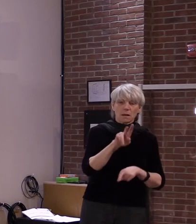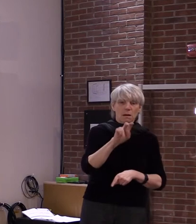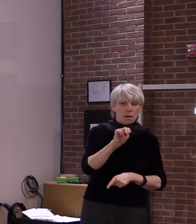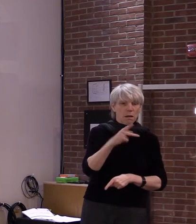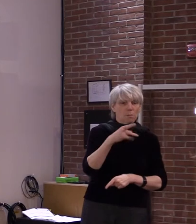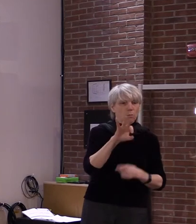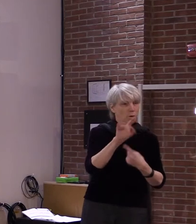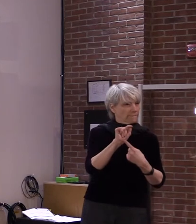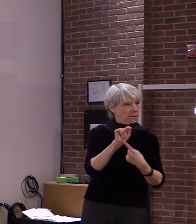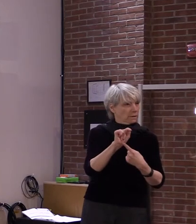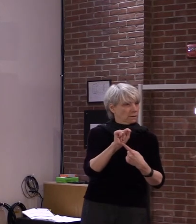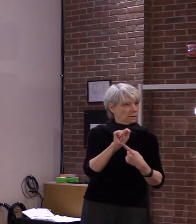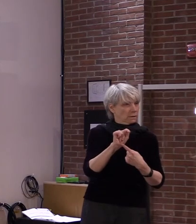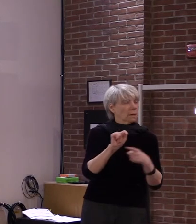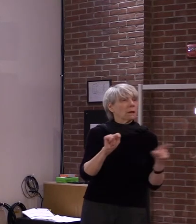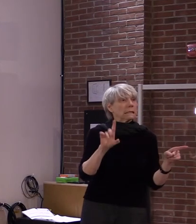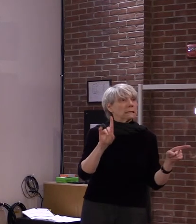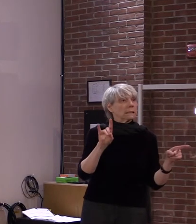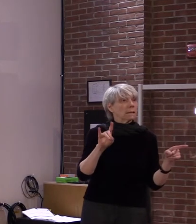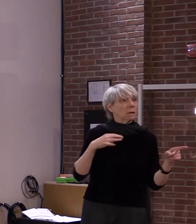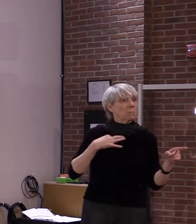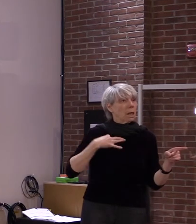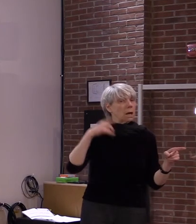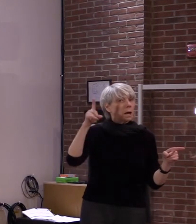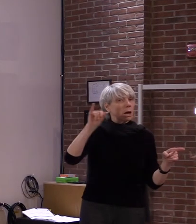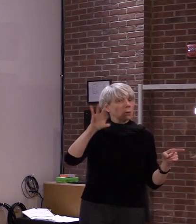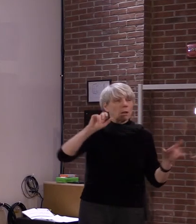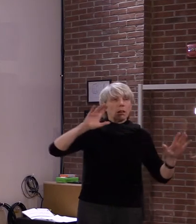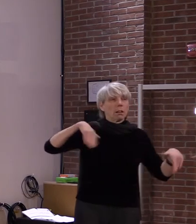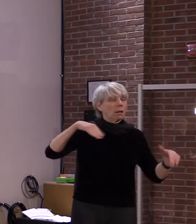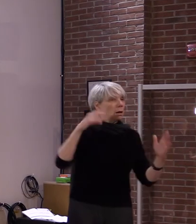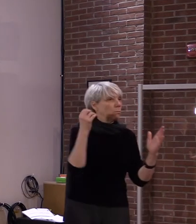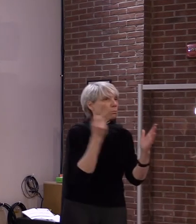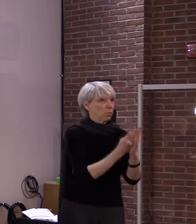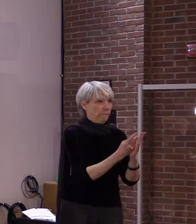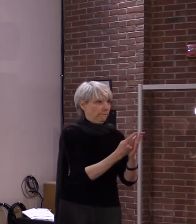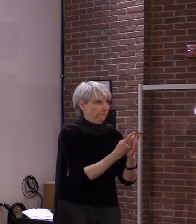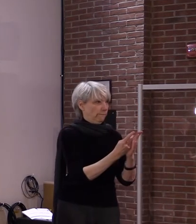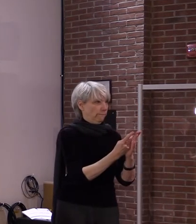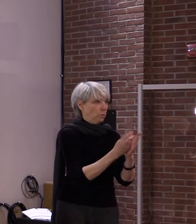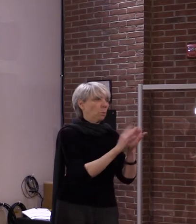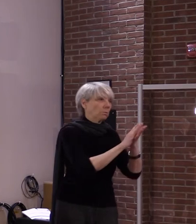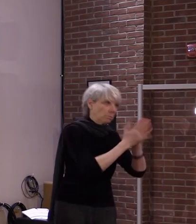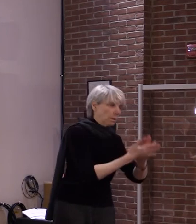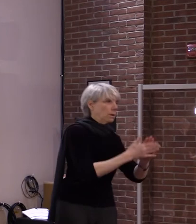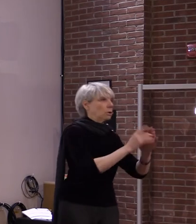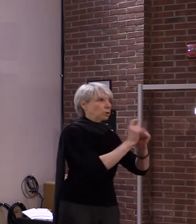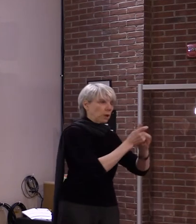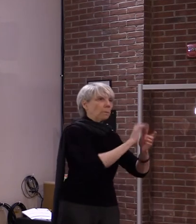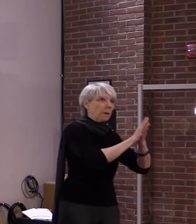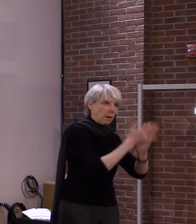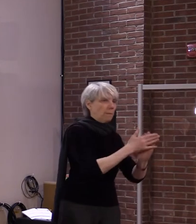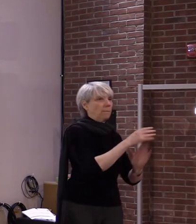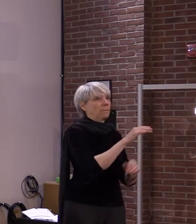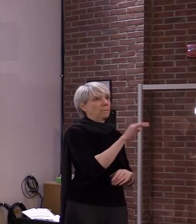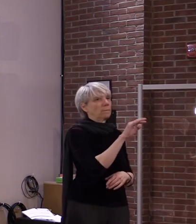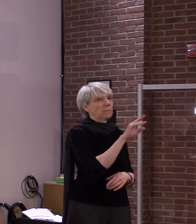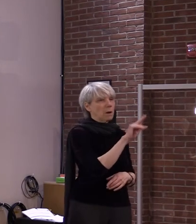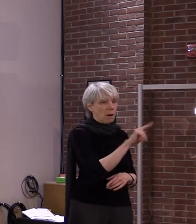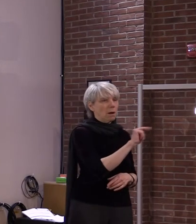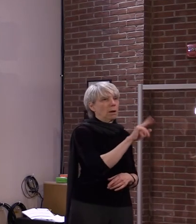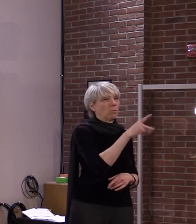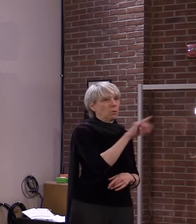have uh they have to be approved by the irs which they have that hasn't been done yet uh in order to file for